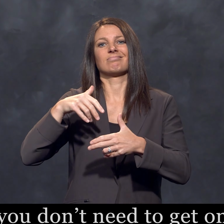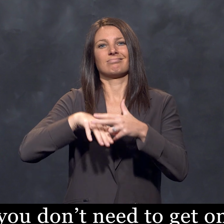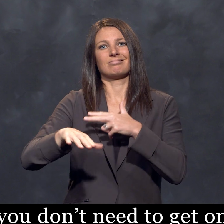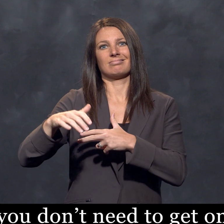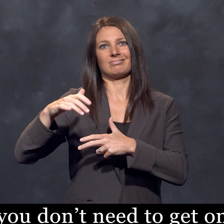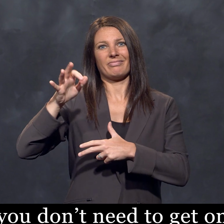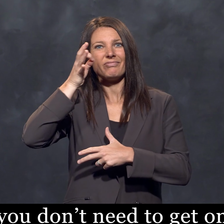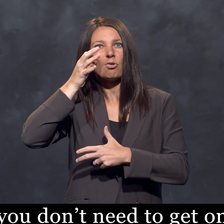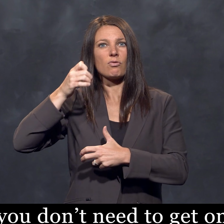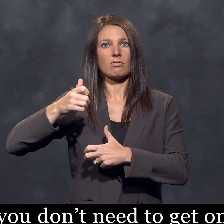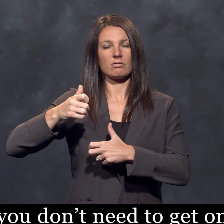don't need to get one.